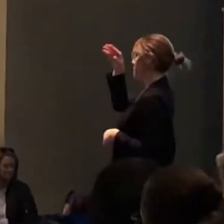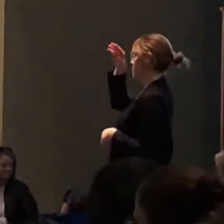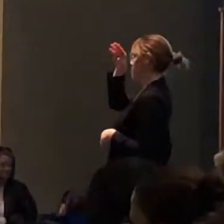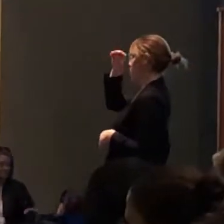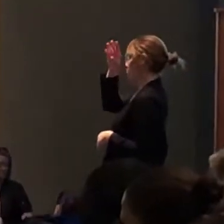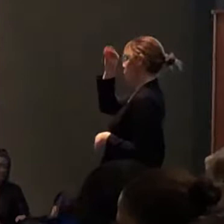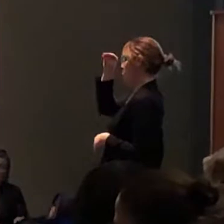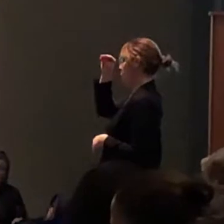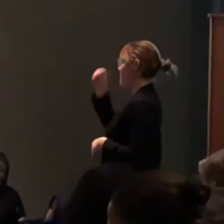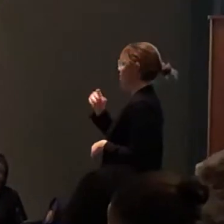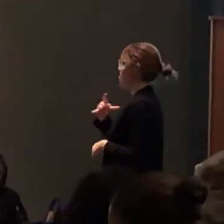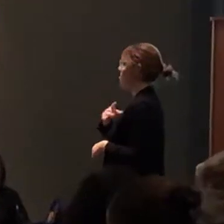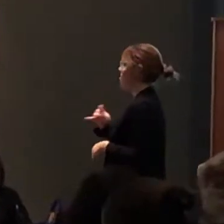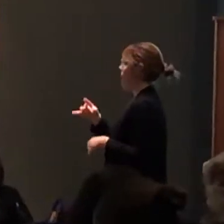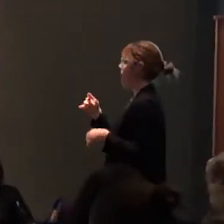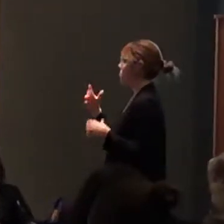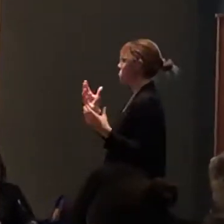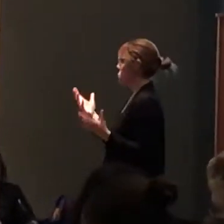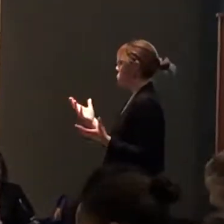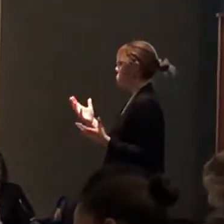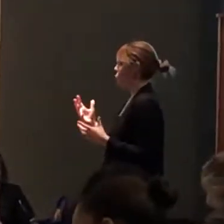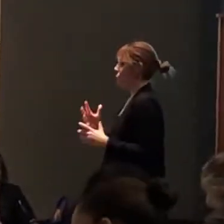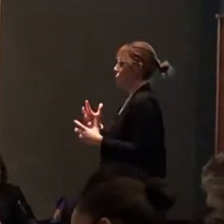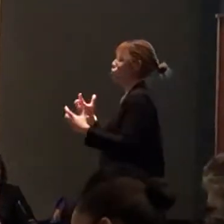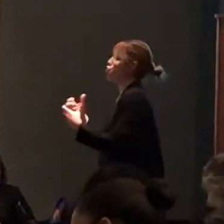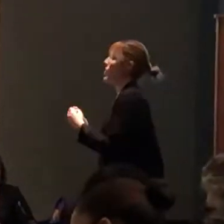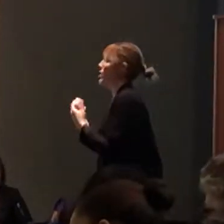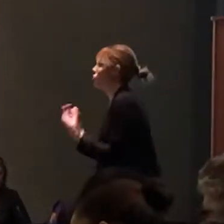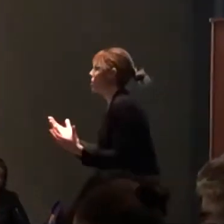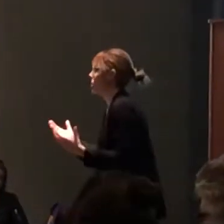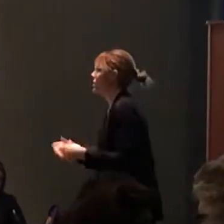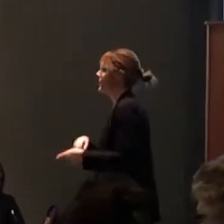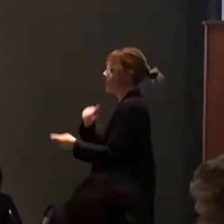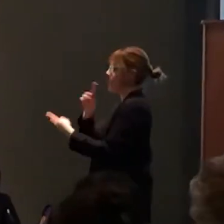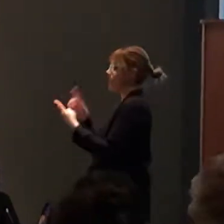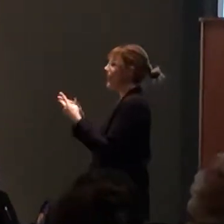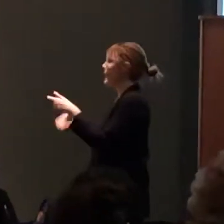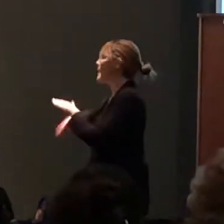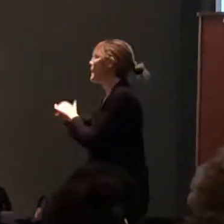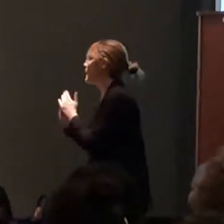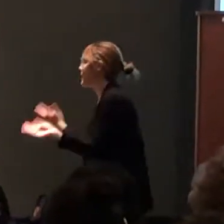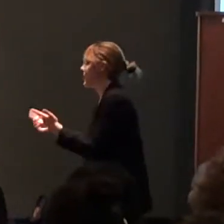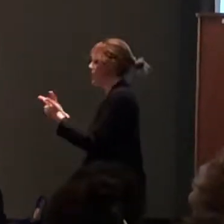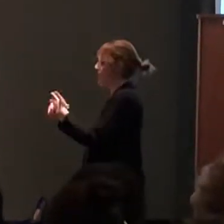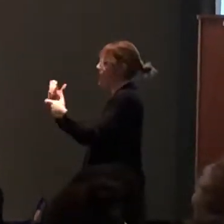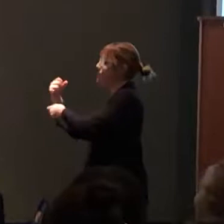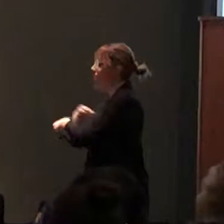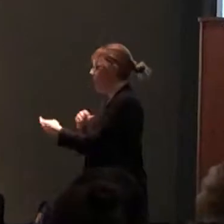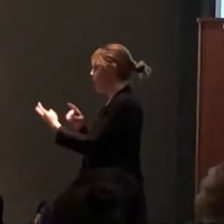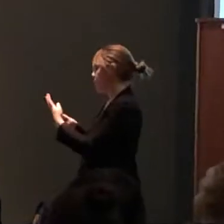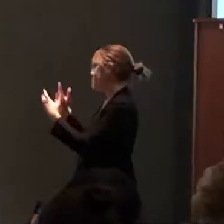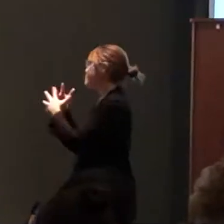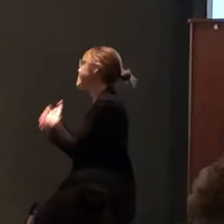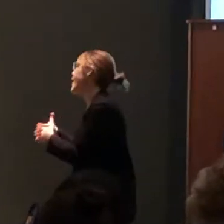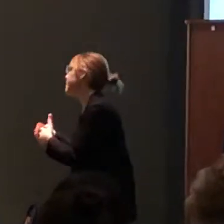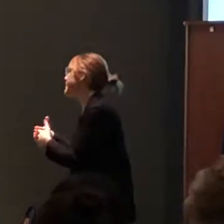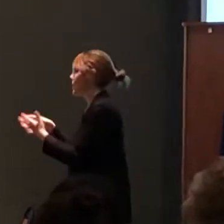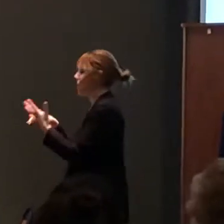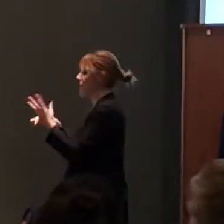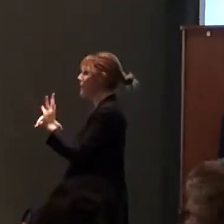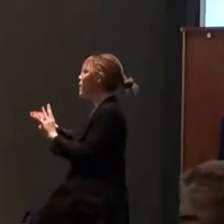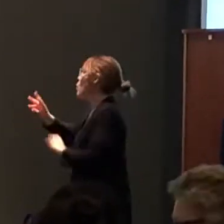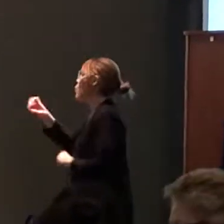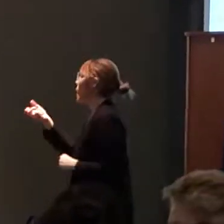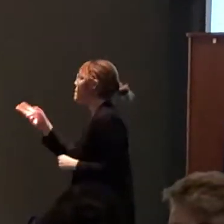boys like to crash things, they like to kick things, they like to fight, they like to wrestle, weapon